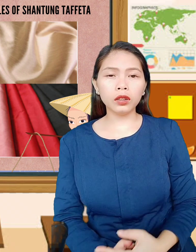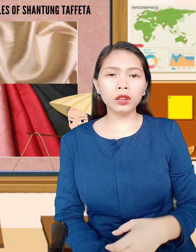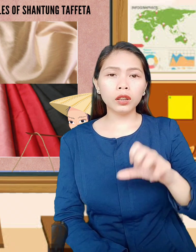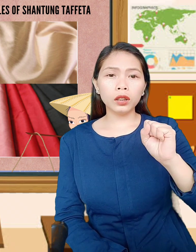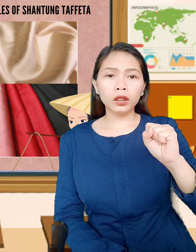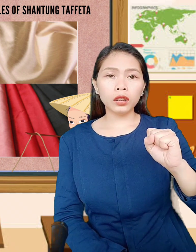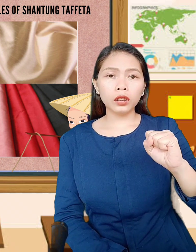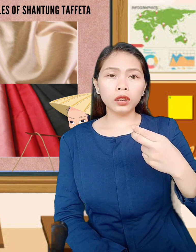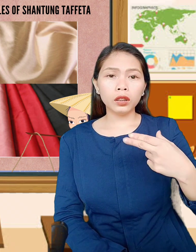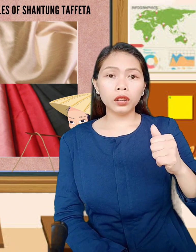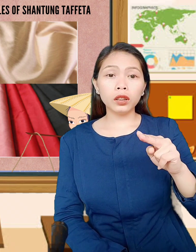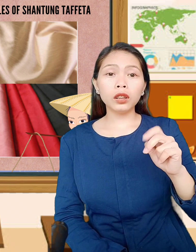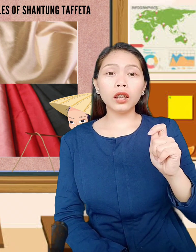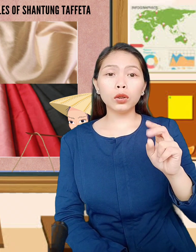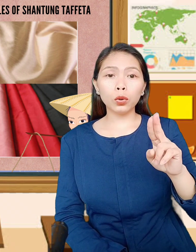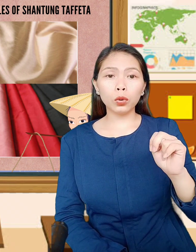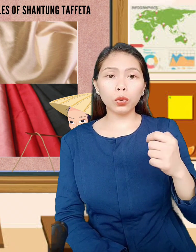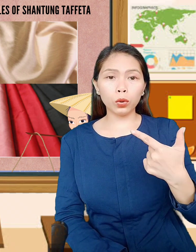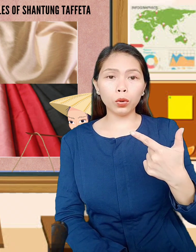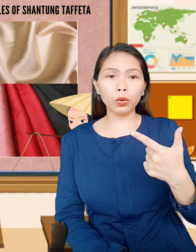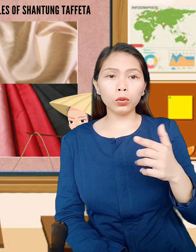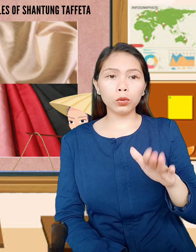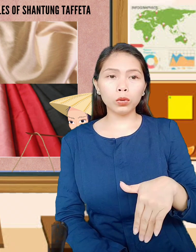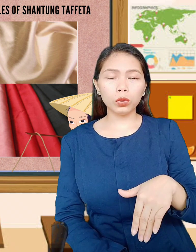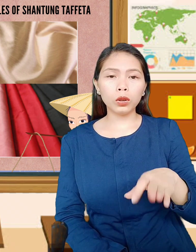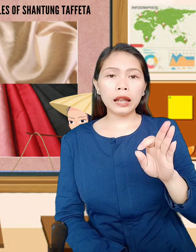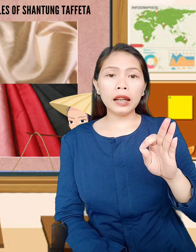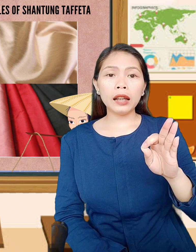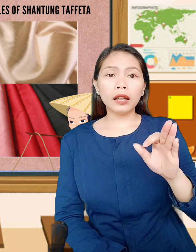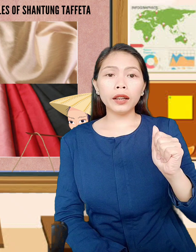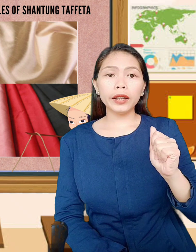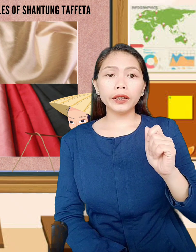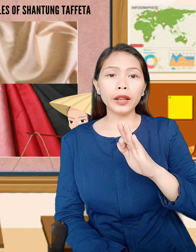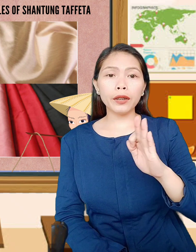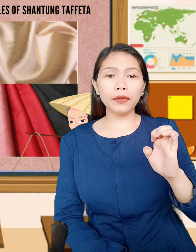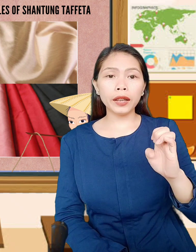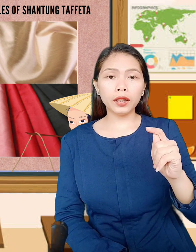1. Shantung taffeta.